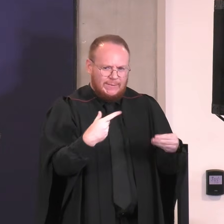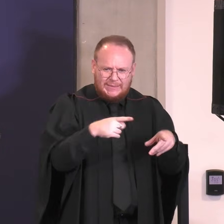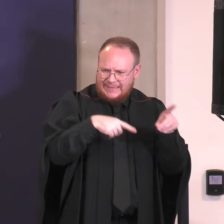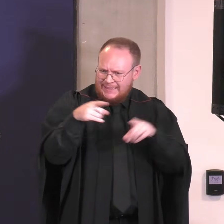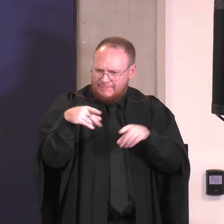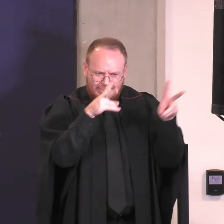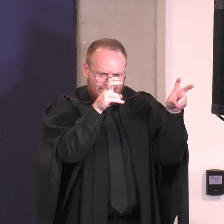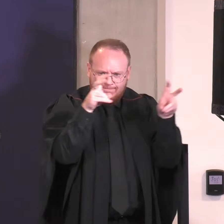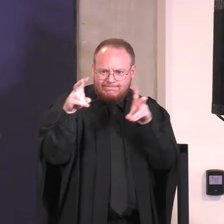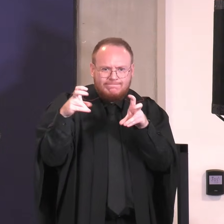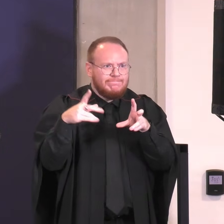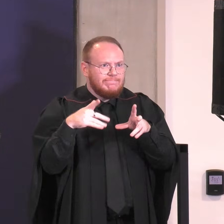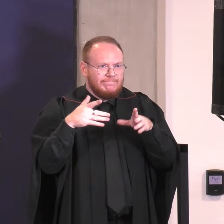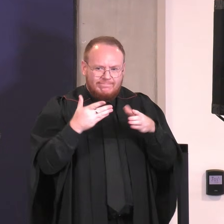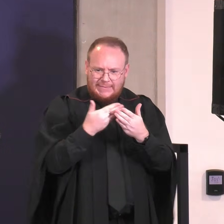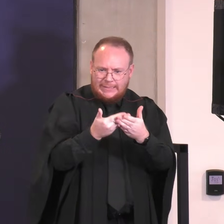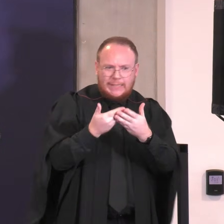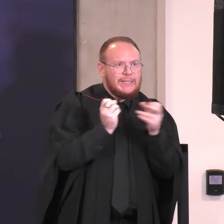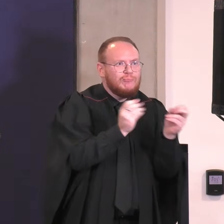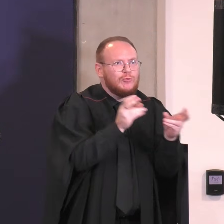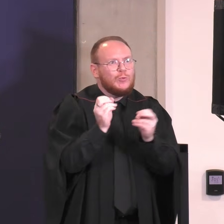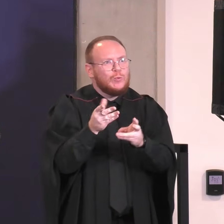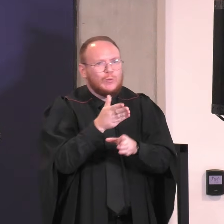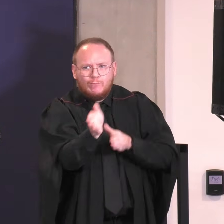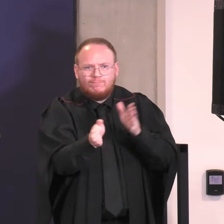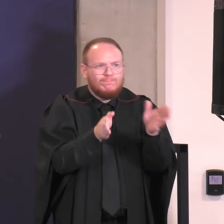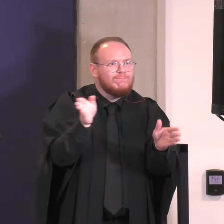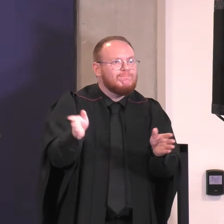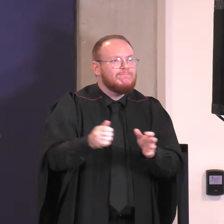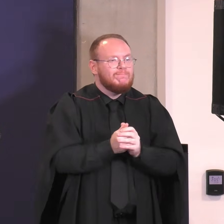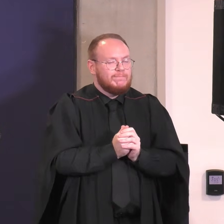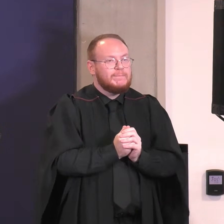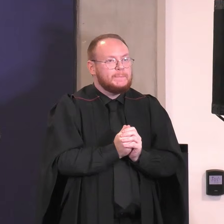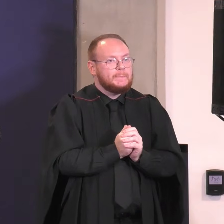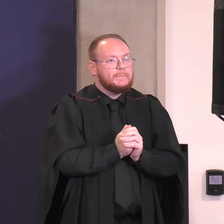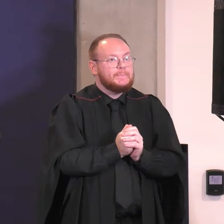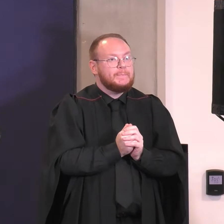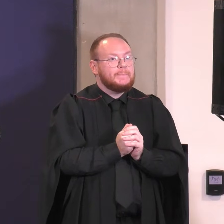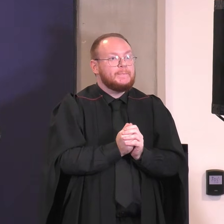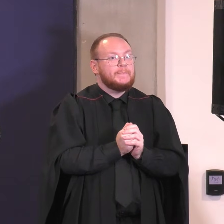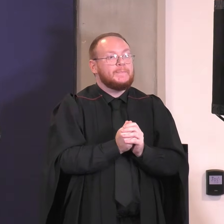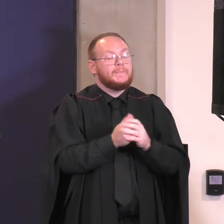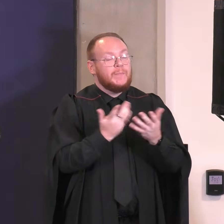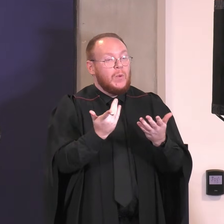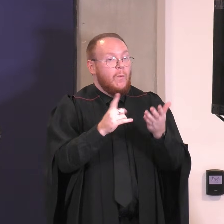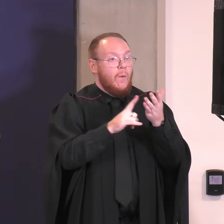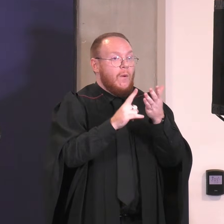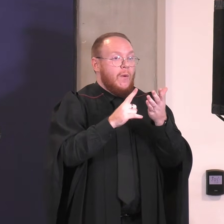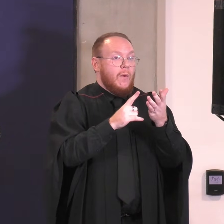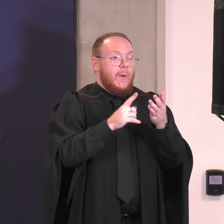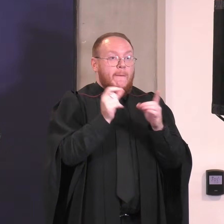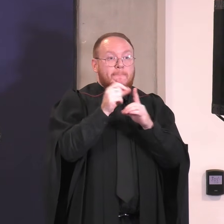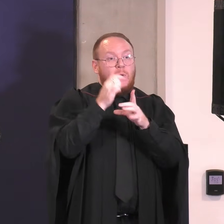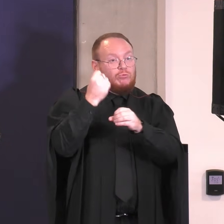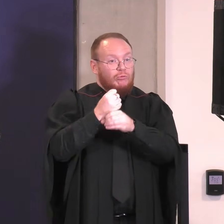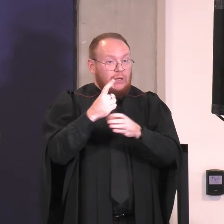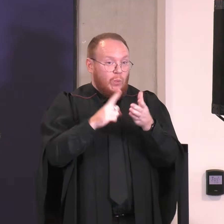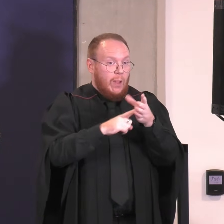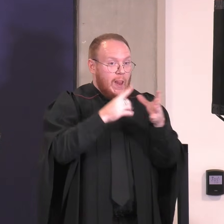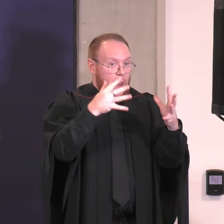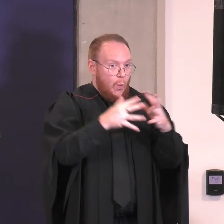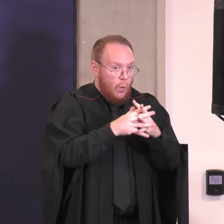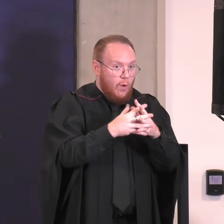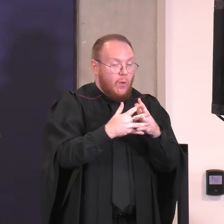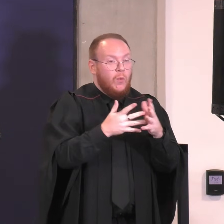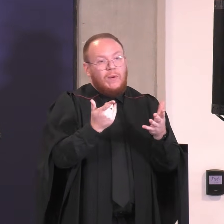really important for skills. Meanwhile, our new postgrad law programs in law and legal practice, SQE Prep,